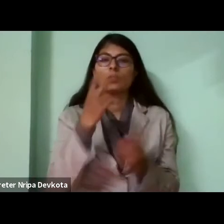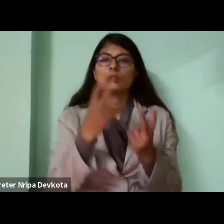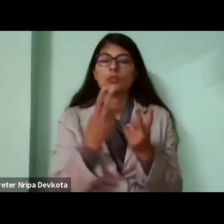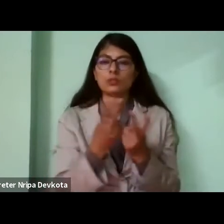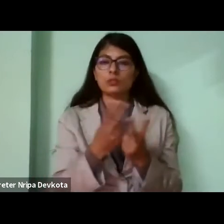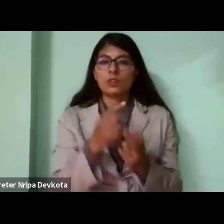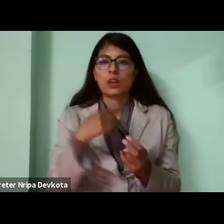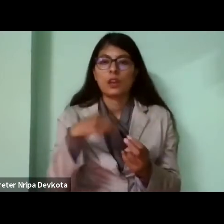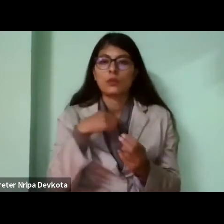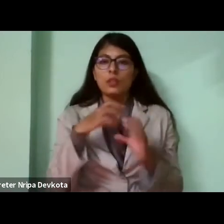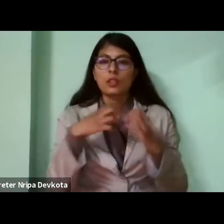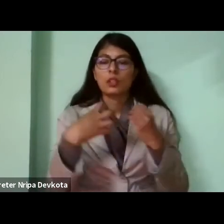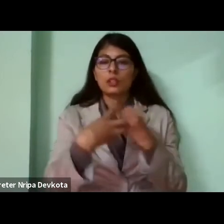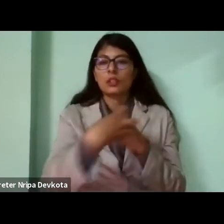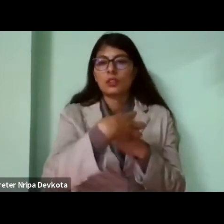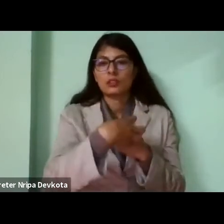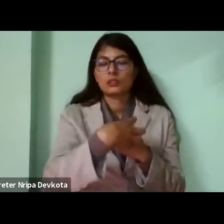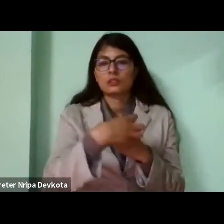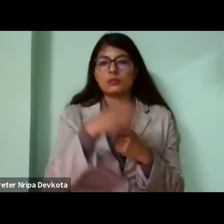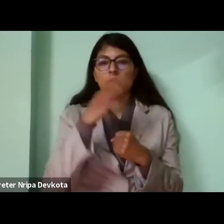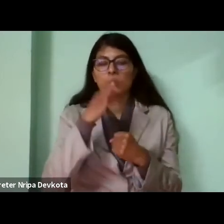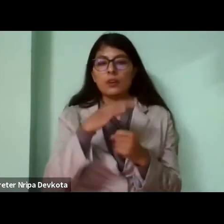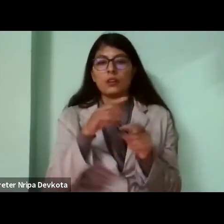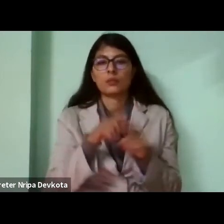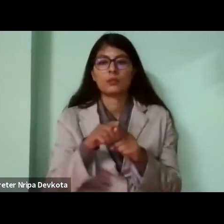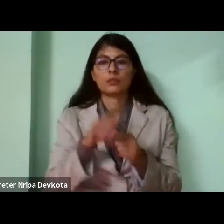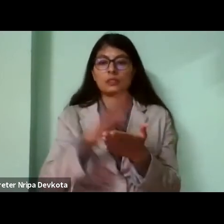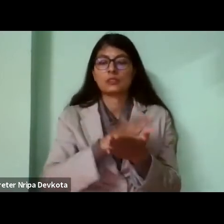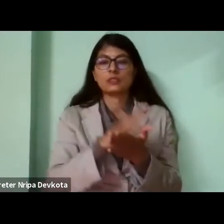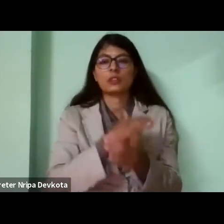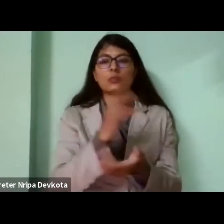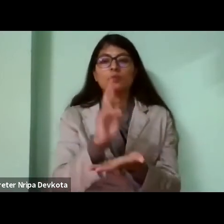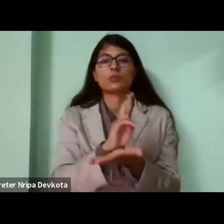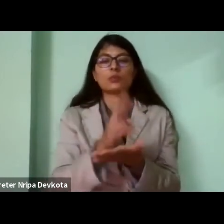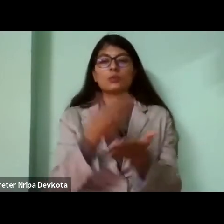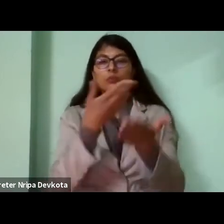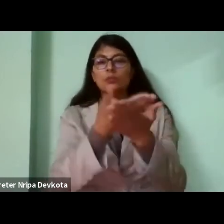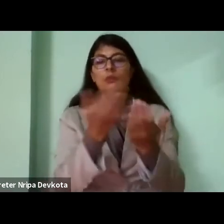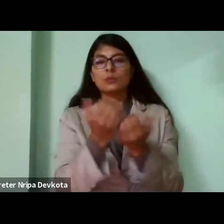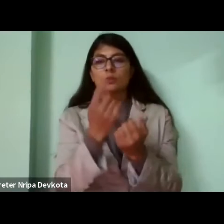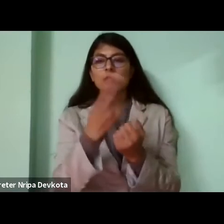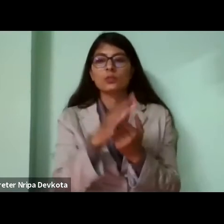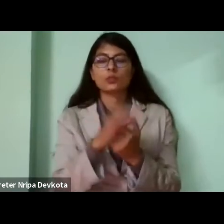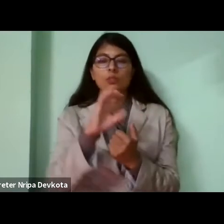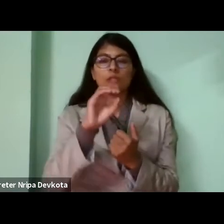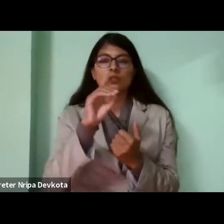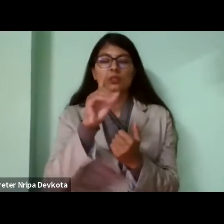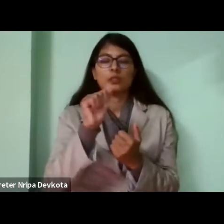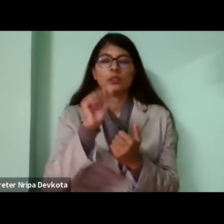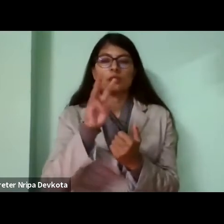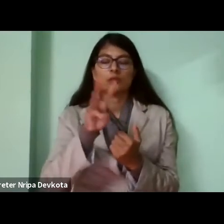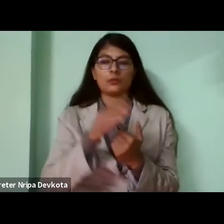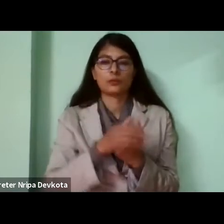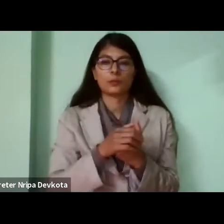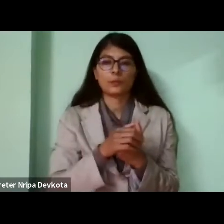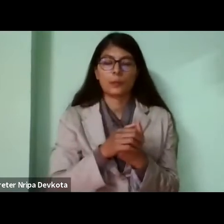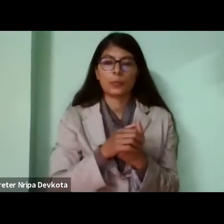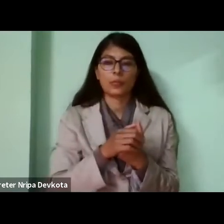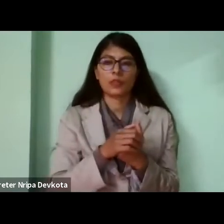we actually reported shadow reports to CEDAW, which had